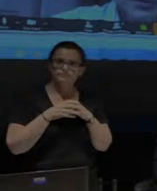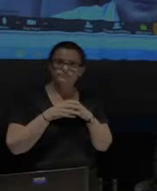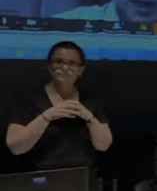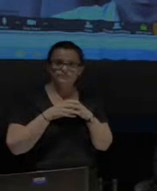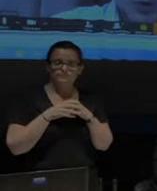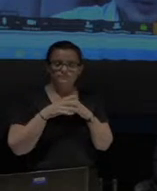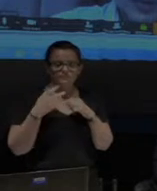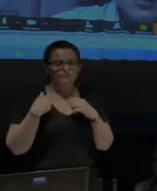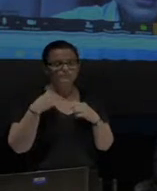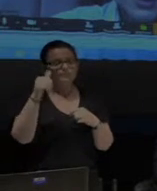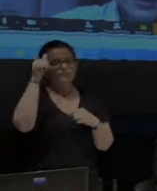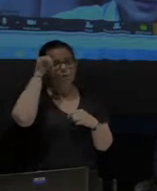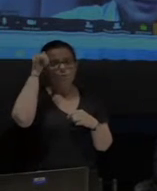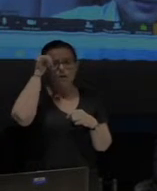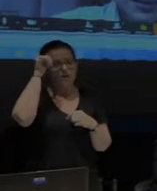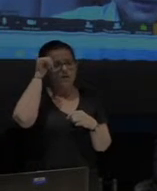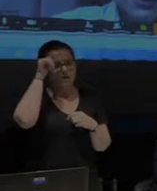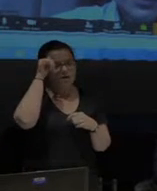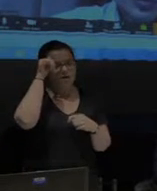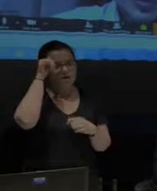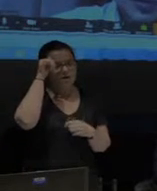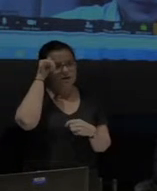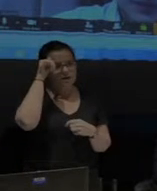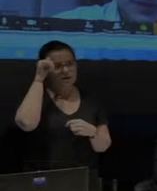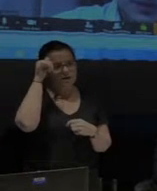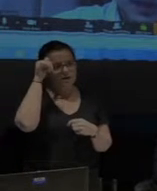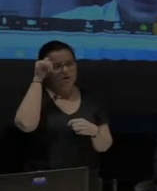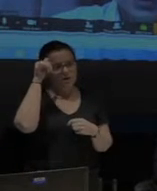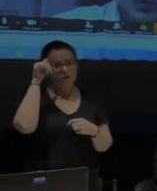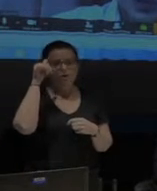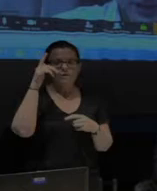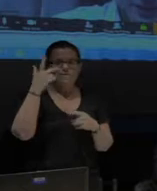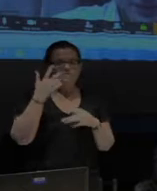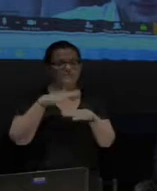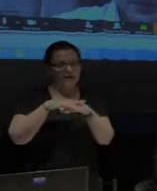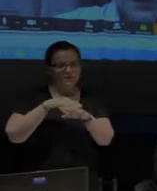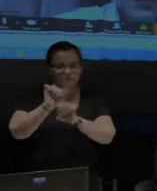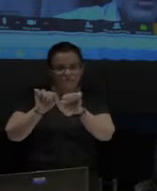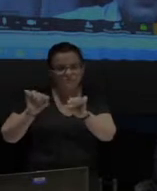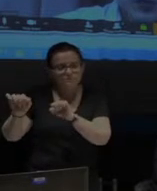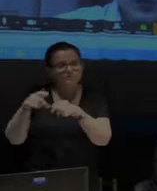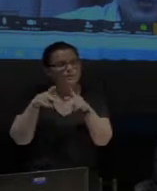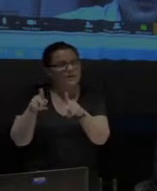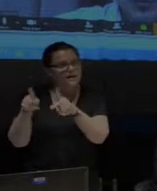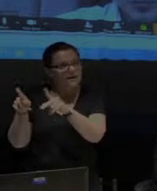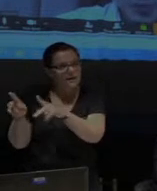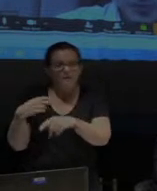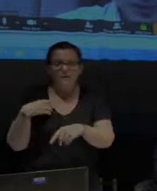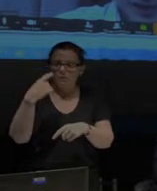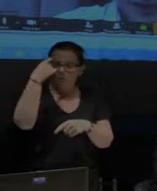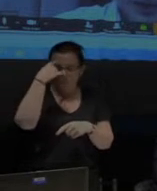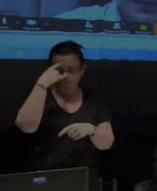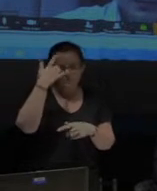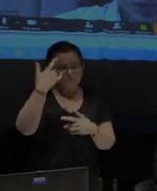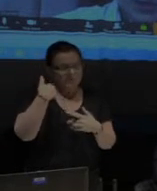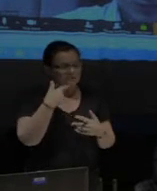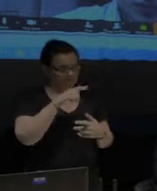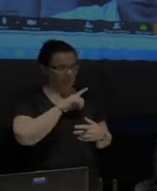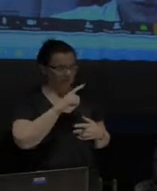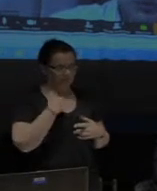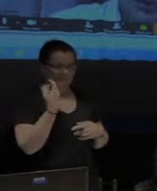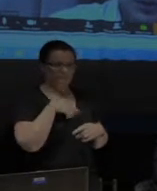open, aware stance as to some of the Asian ways, informed both by my